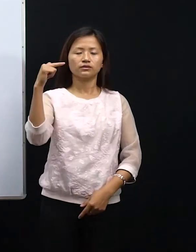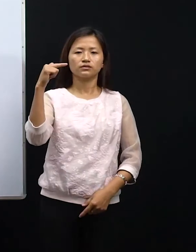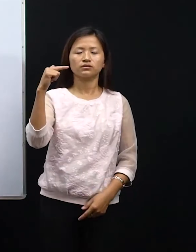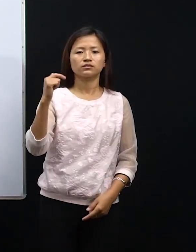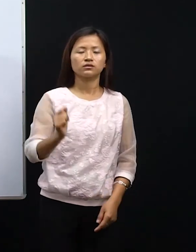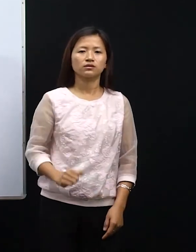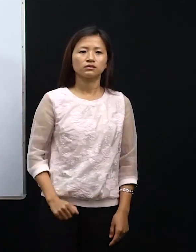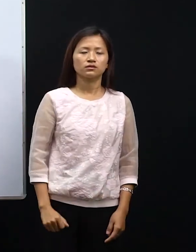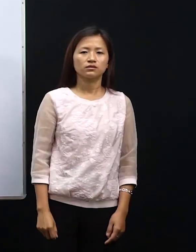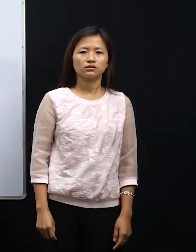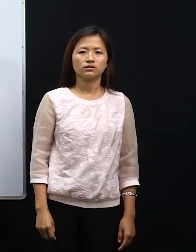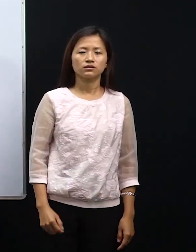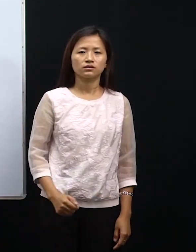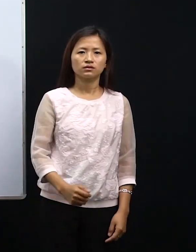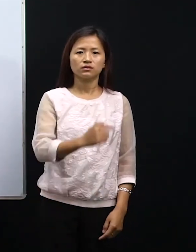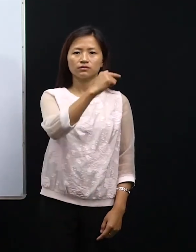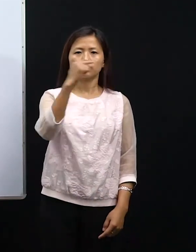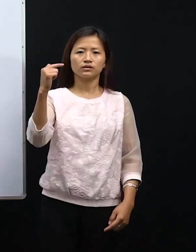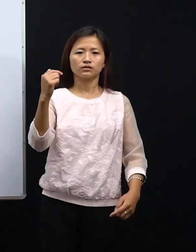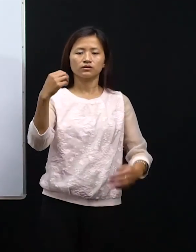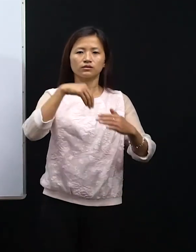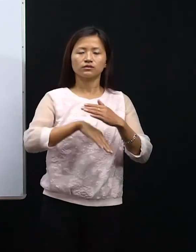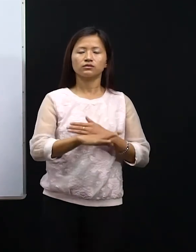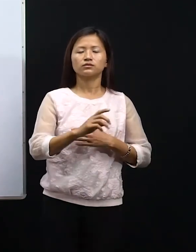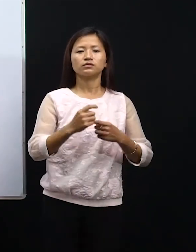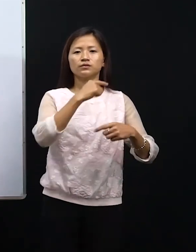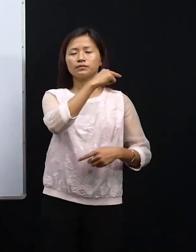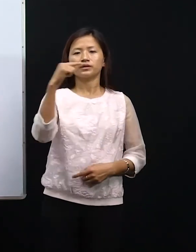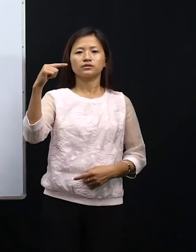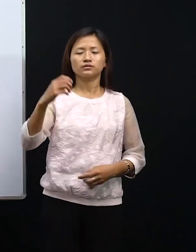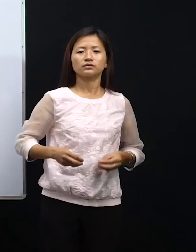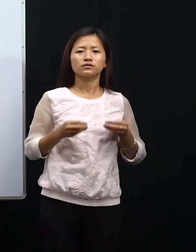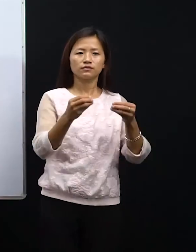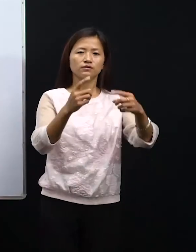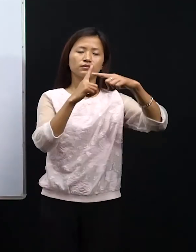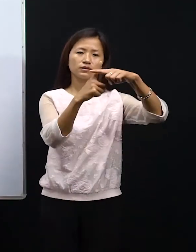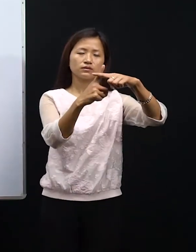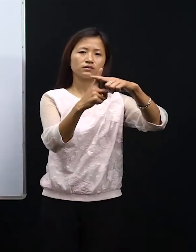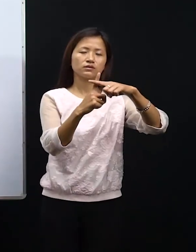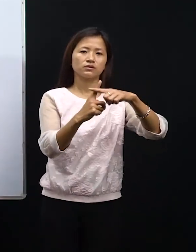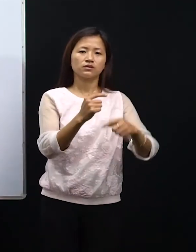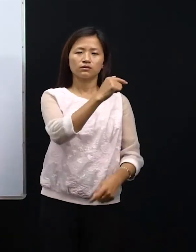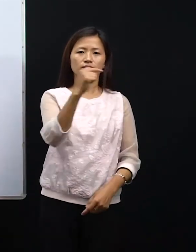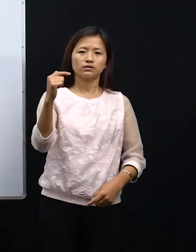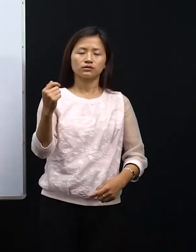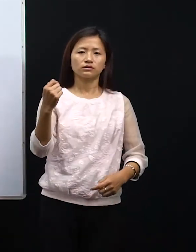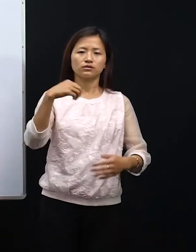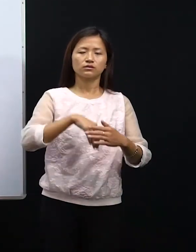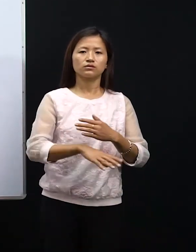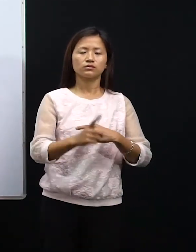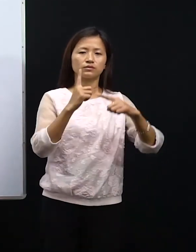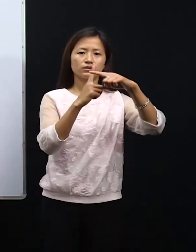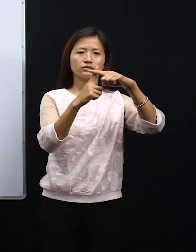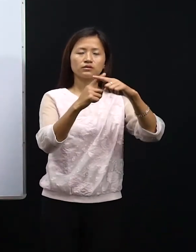minus. Minus in the minus will give you plus. Minus into plus will give